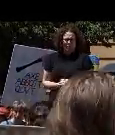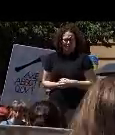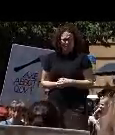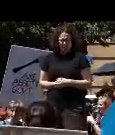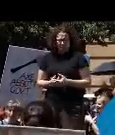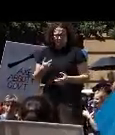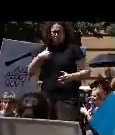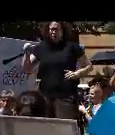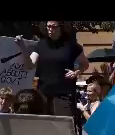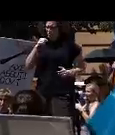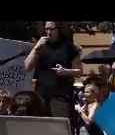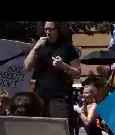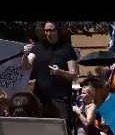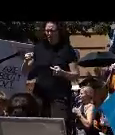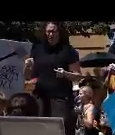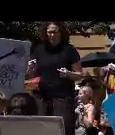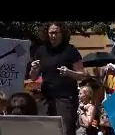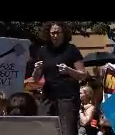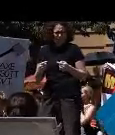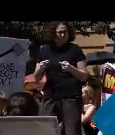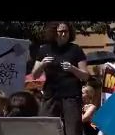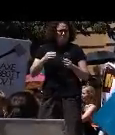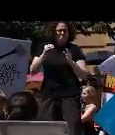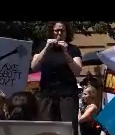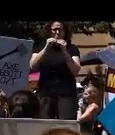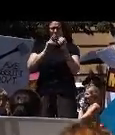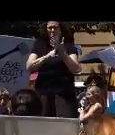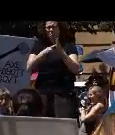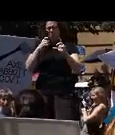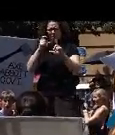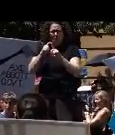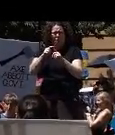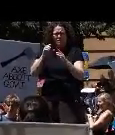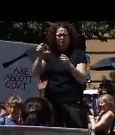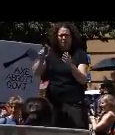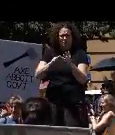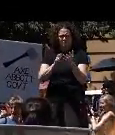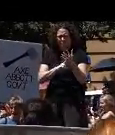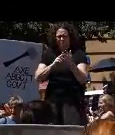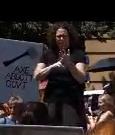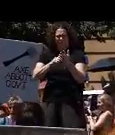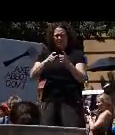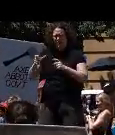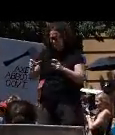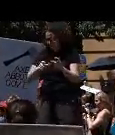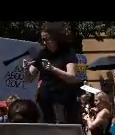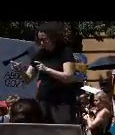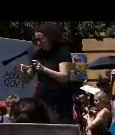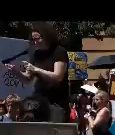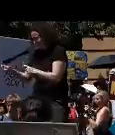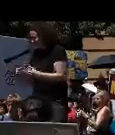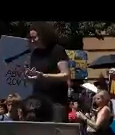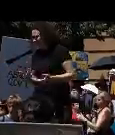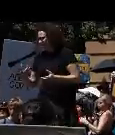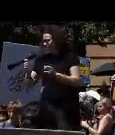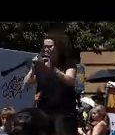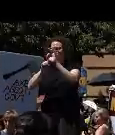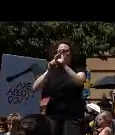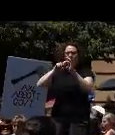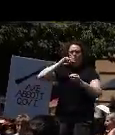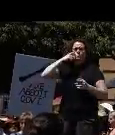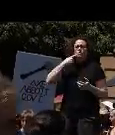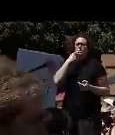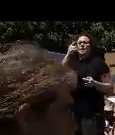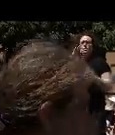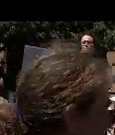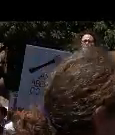I should say Vlad the Conveyancer, as he has become to be known. Queenslanders will get this say on this shockingly arrogant